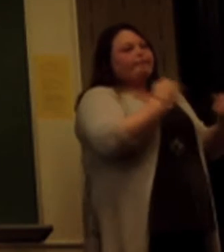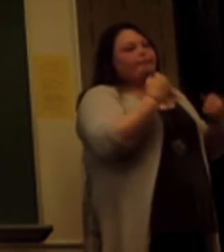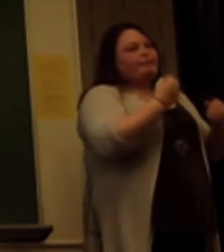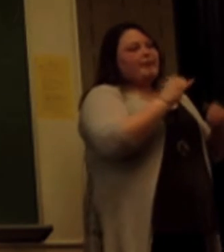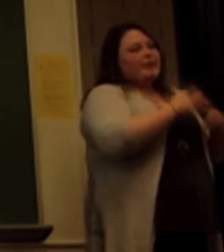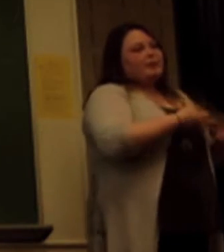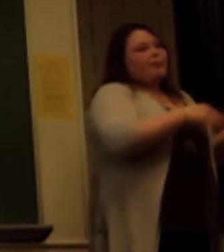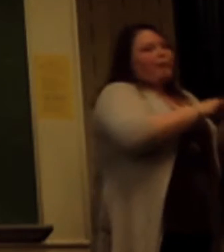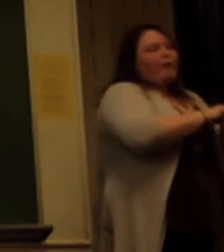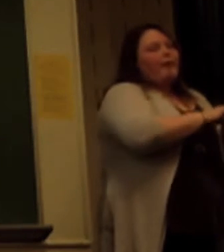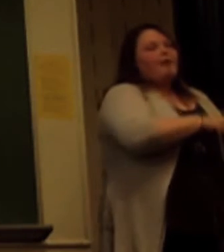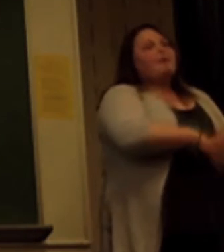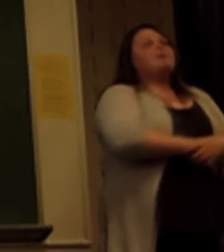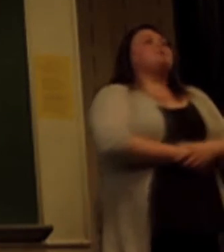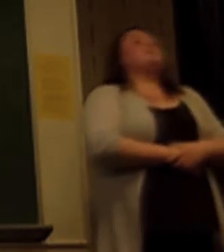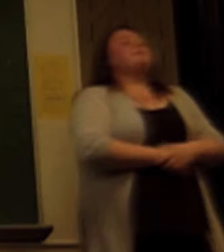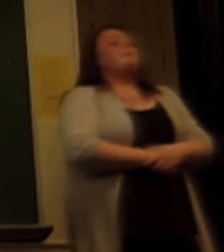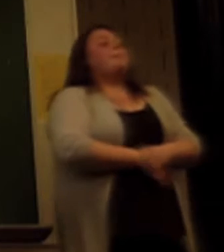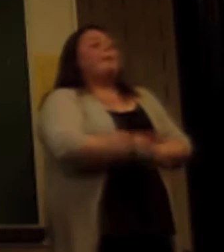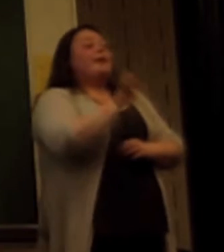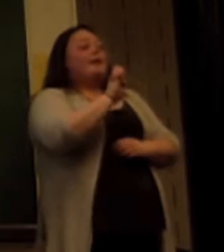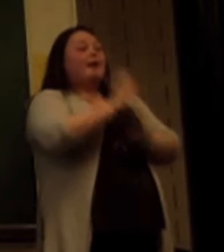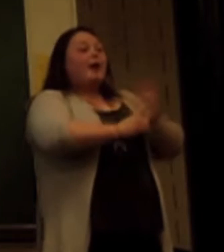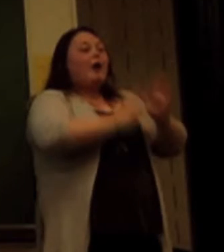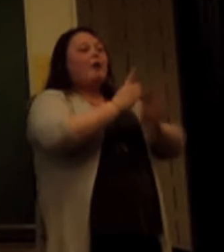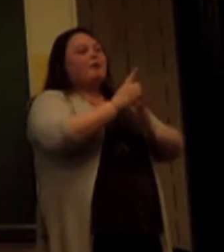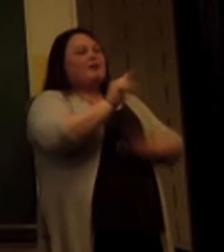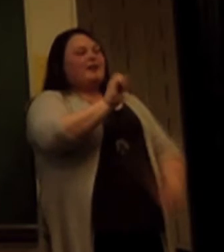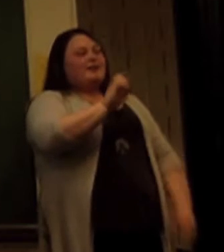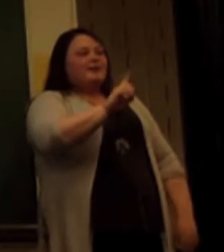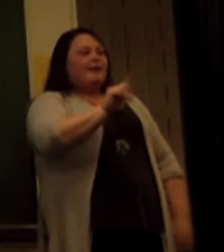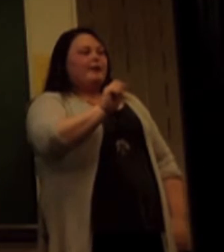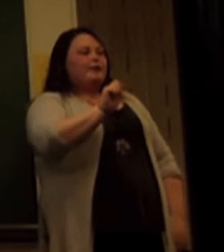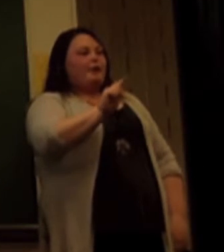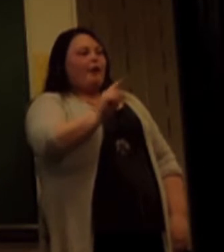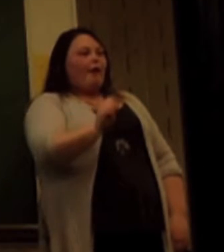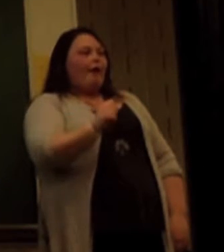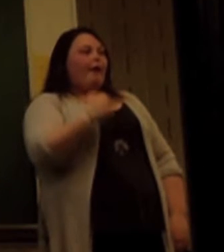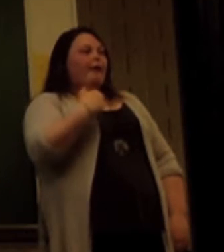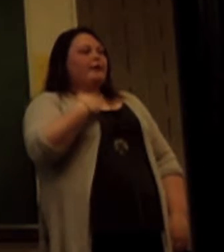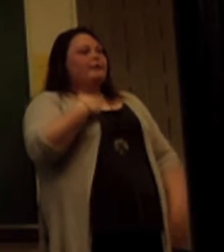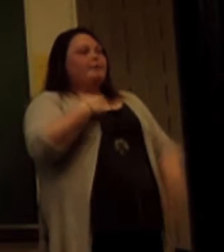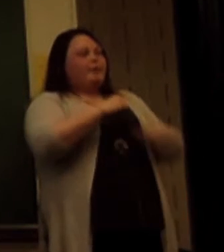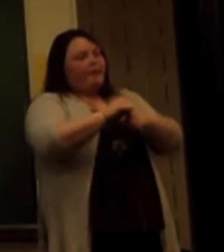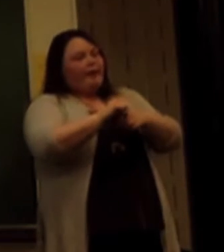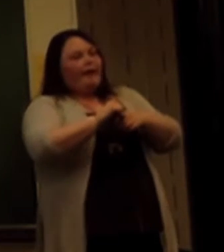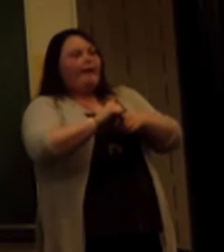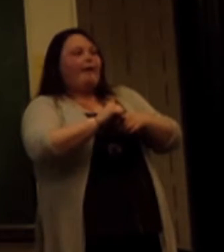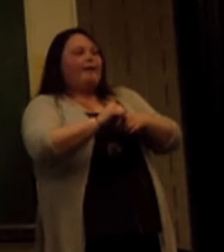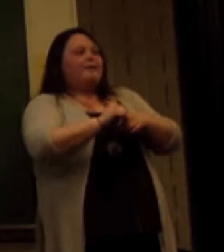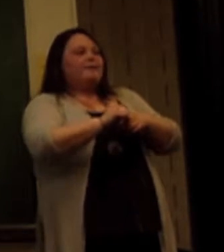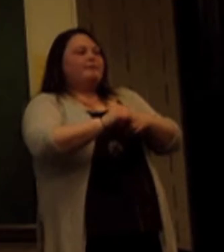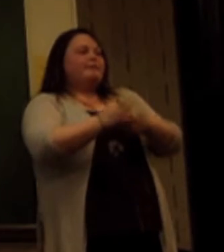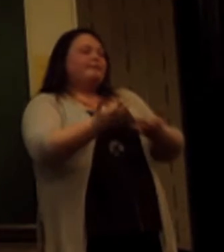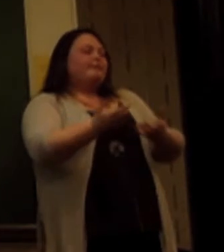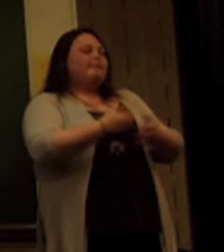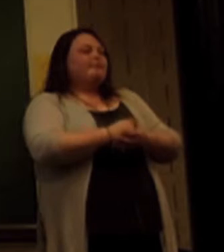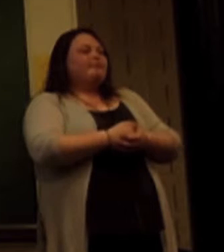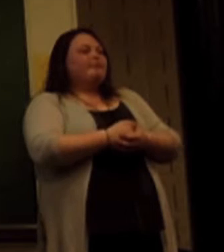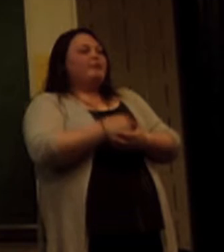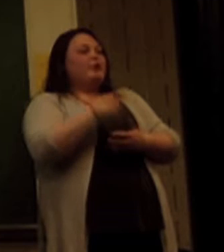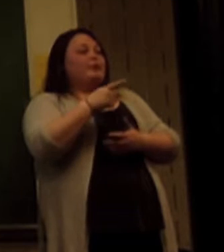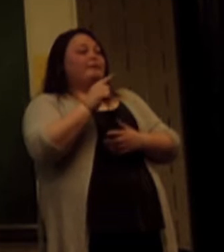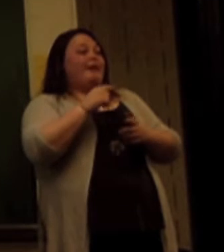And then E hours, I did a lot of TED Talks. Get familiar with them because Brian loves them, and they're your best friends next year.